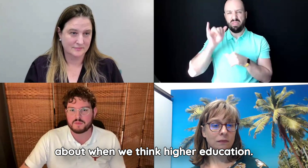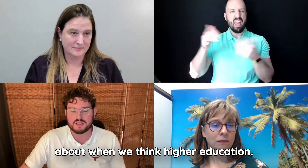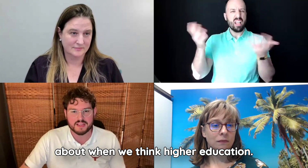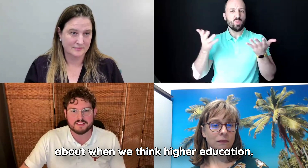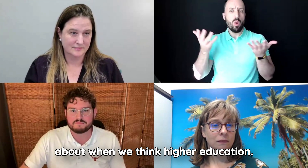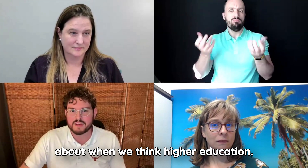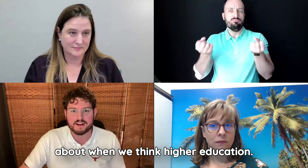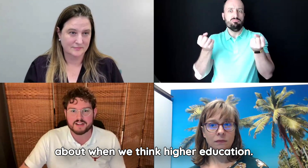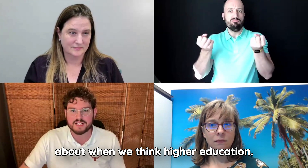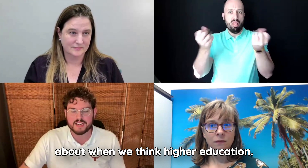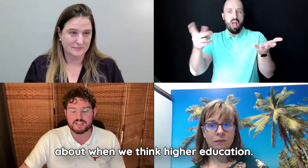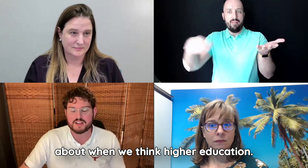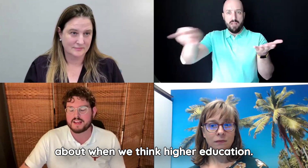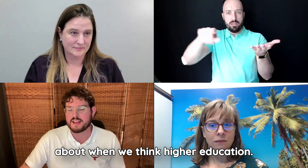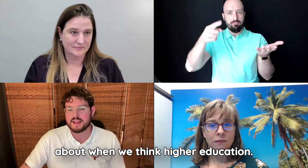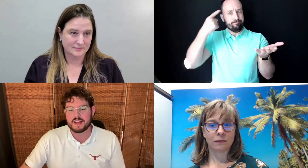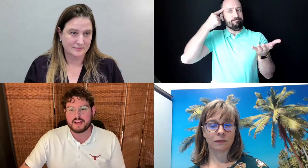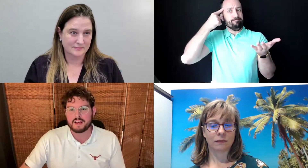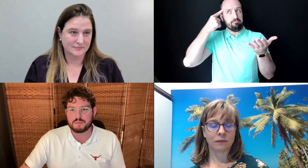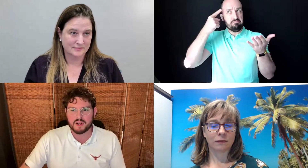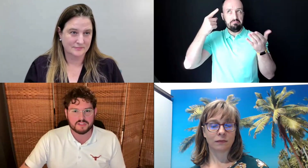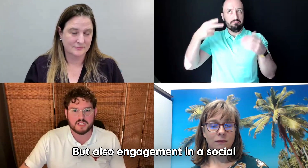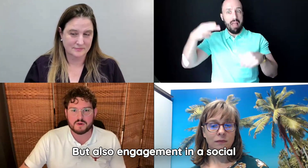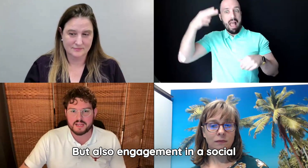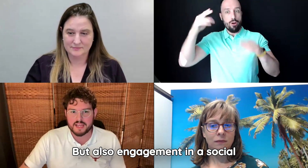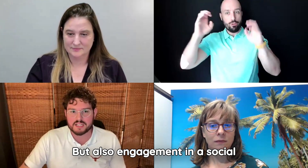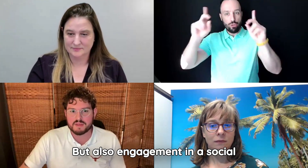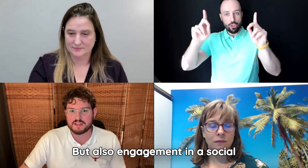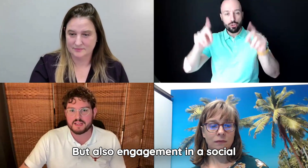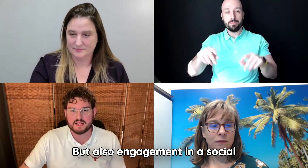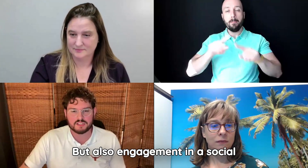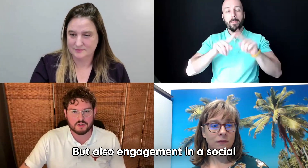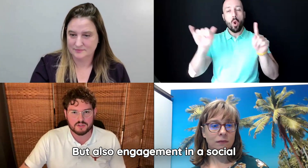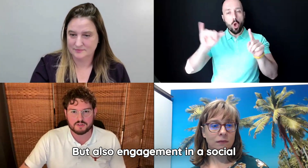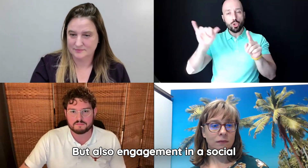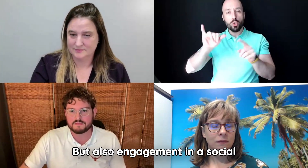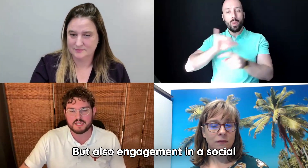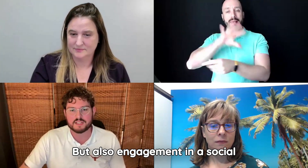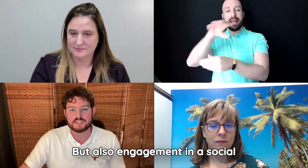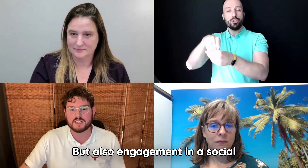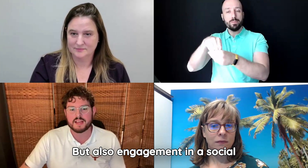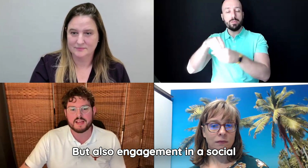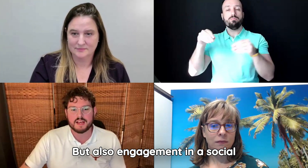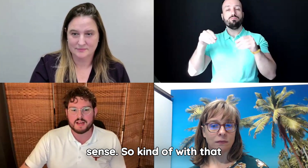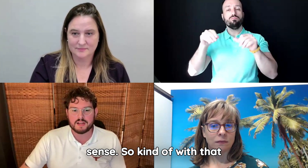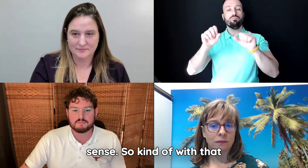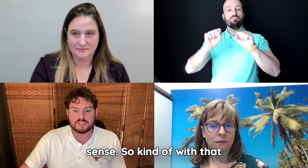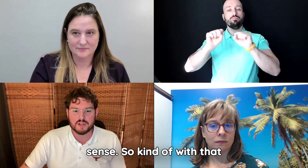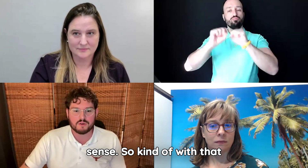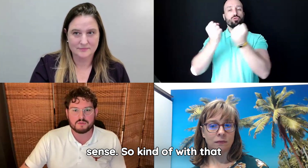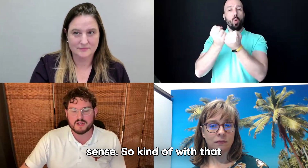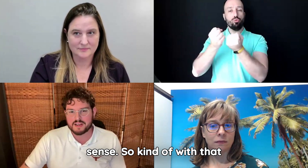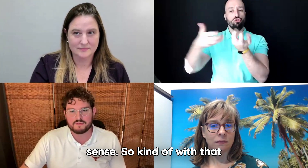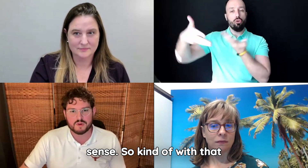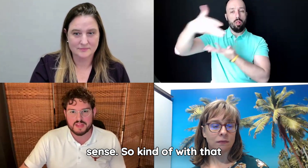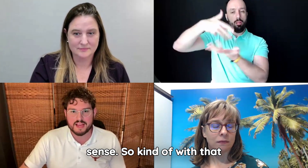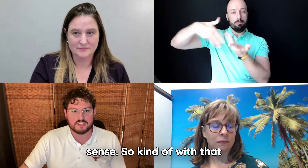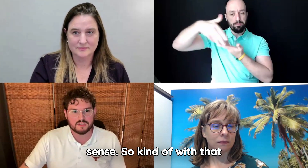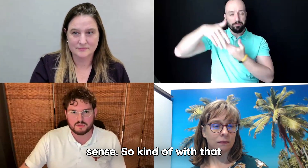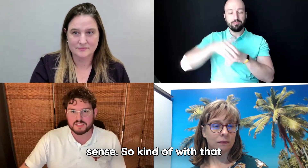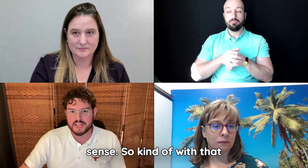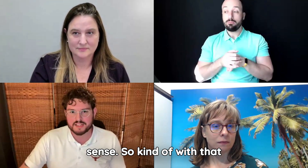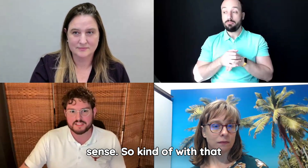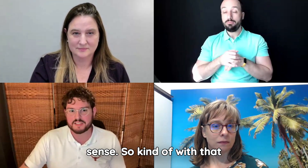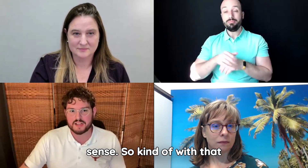think about when we think higher education, but also engagement in a social sense. So kind of with